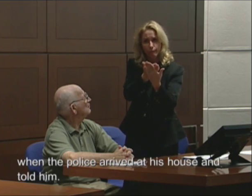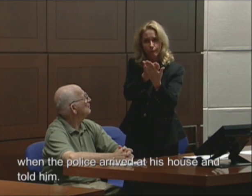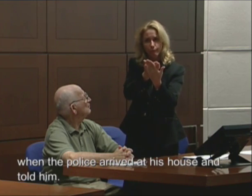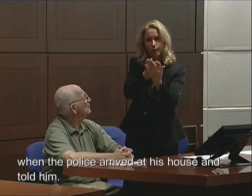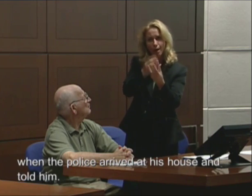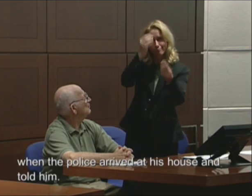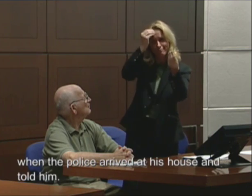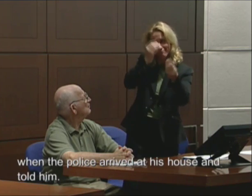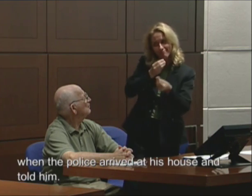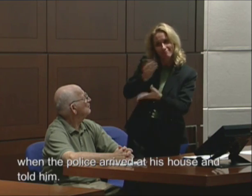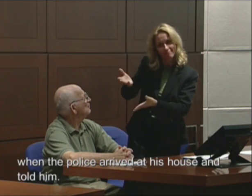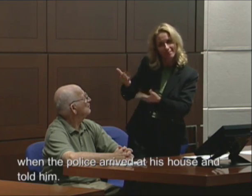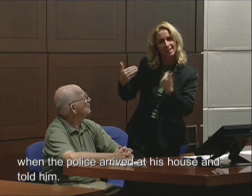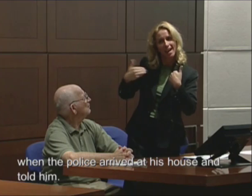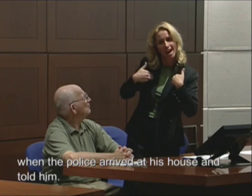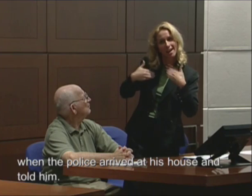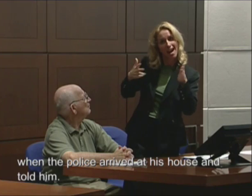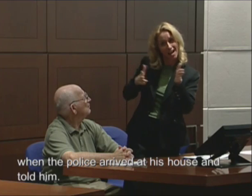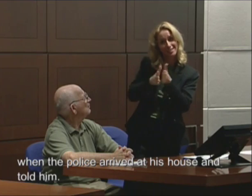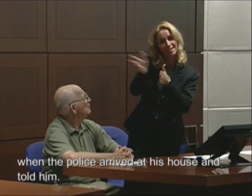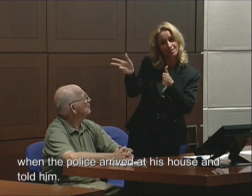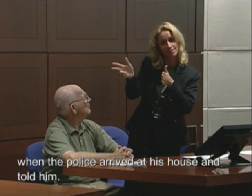when the police arrived at his house and told him.